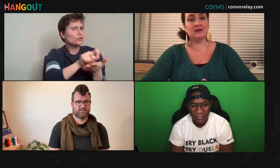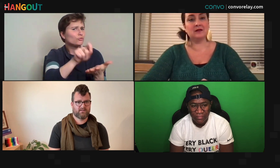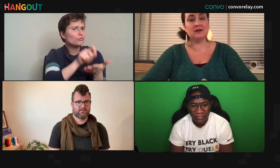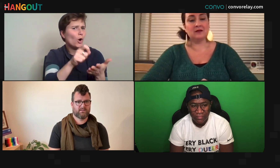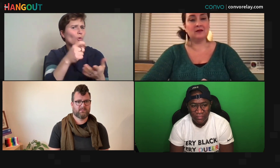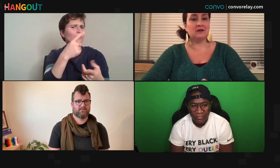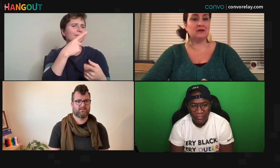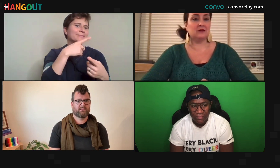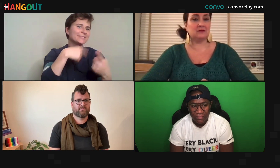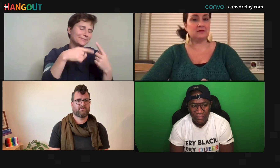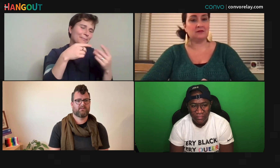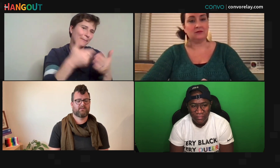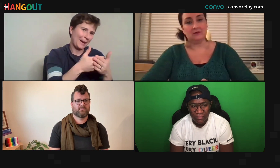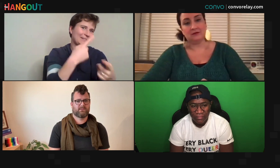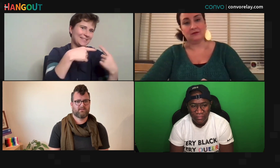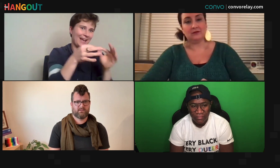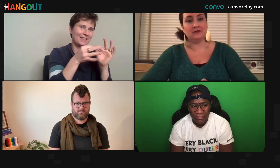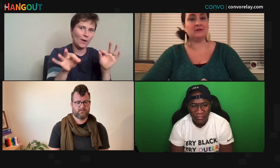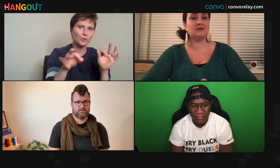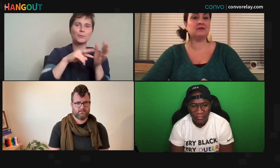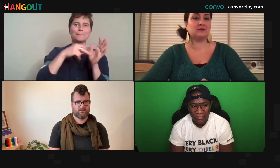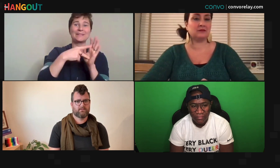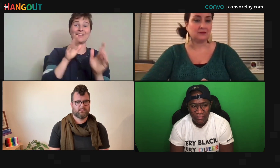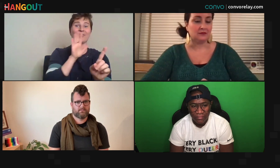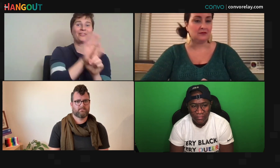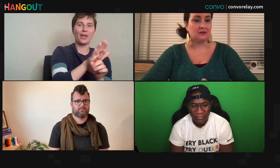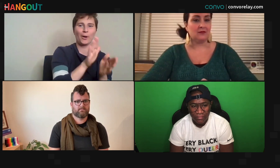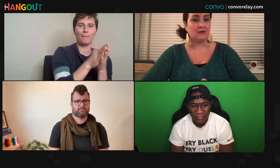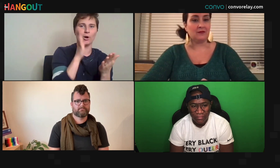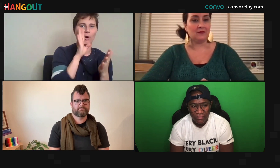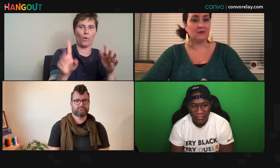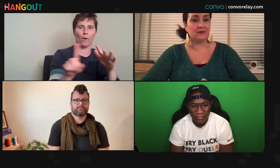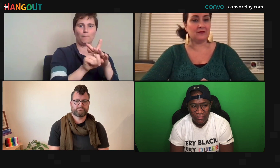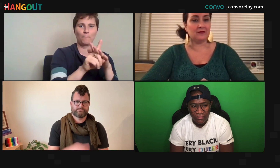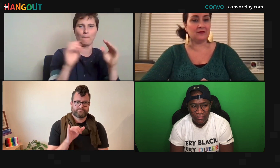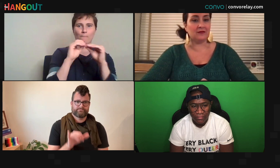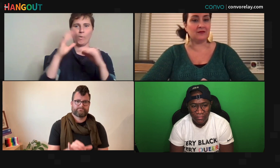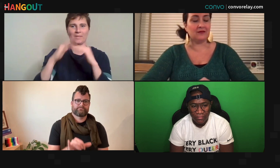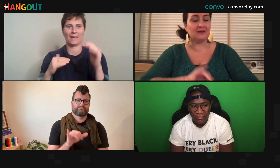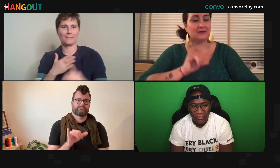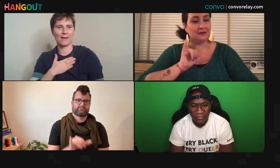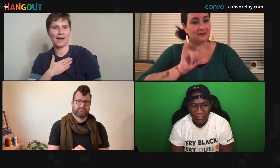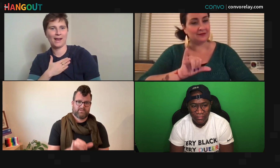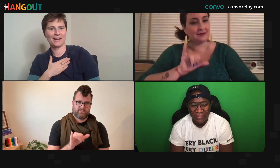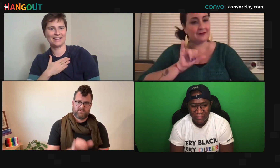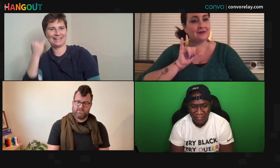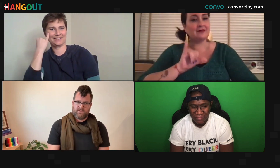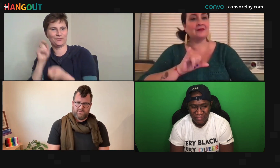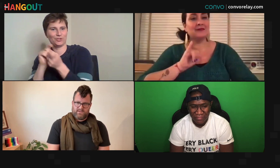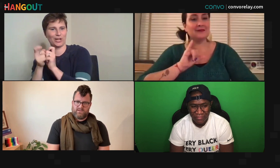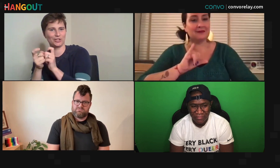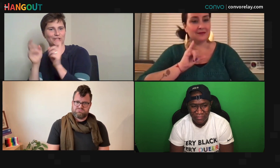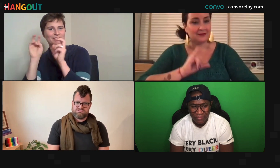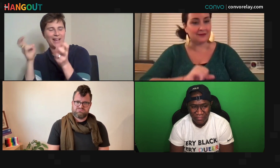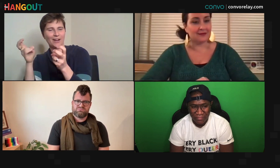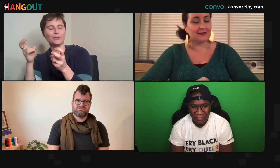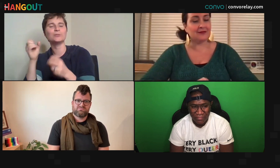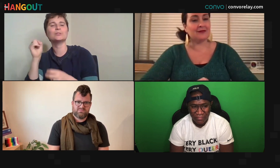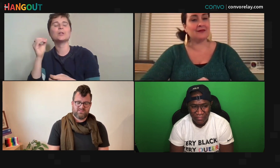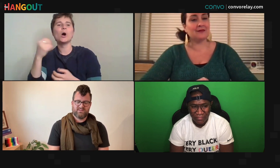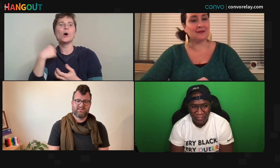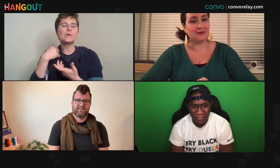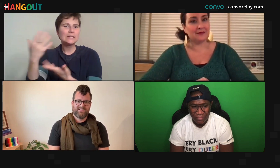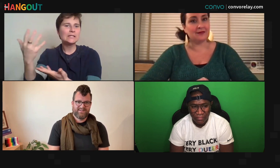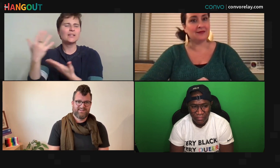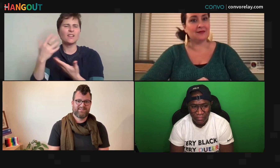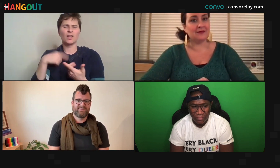right. So a negative aspect of that is hearing people have already wrote books called baby sign language. So their book is going to come up more times